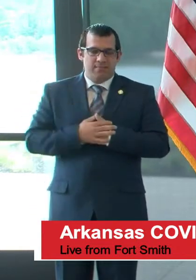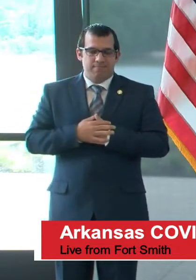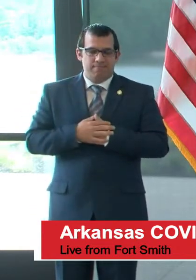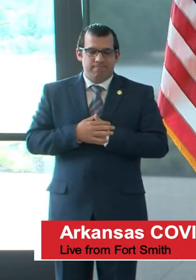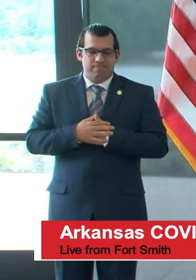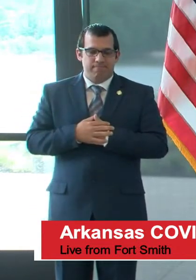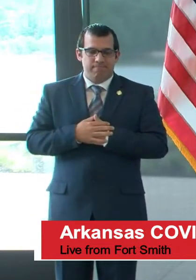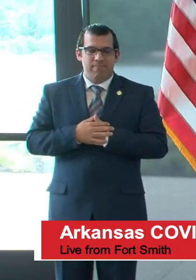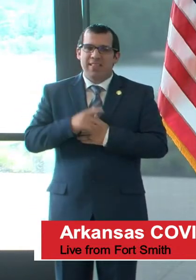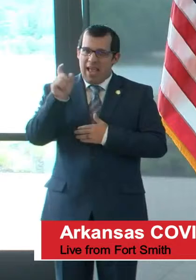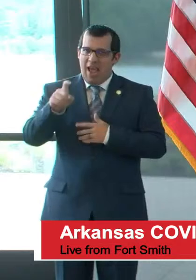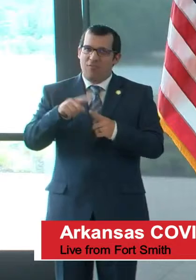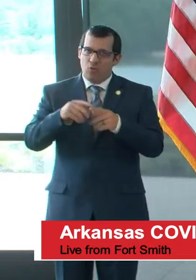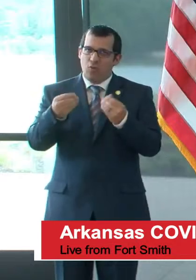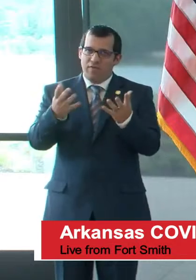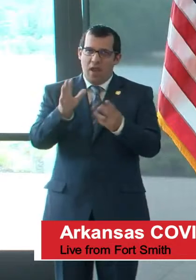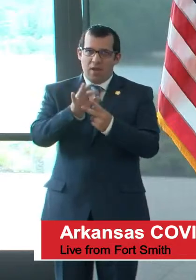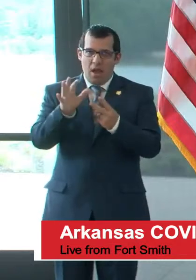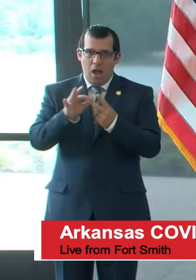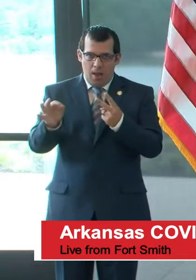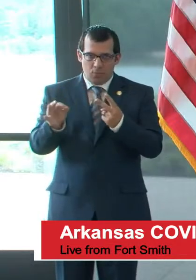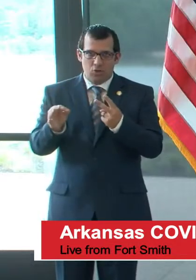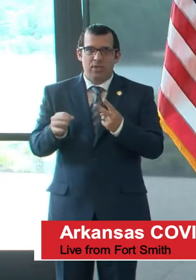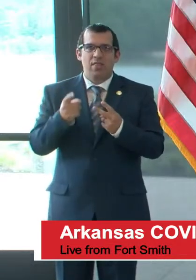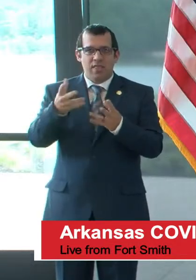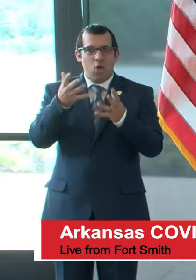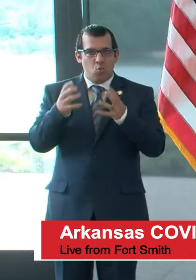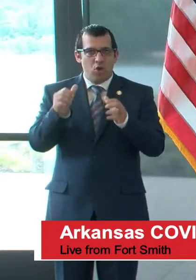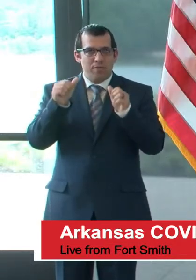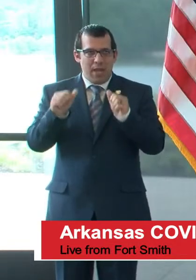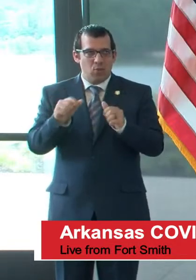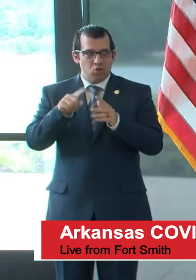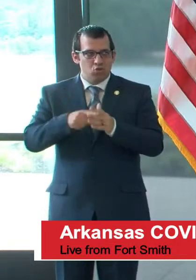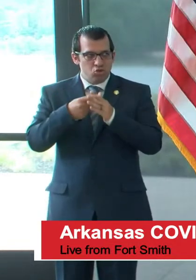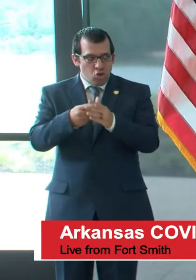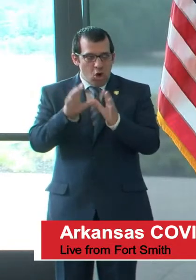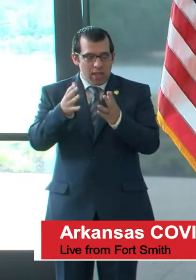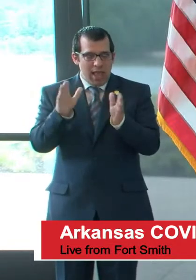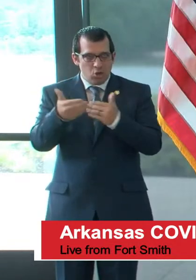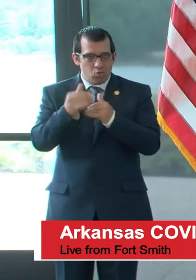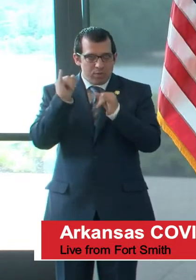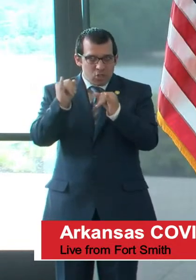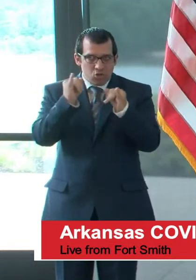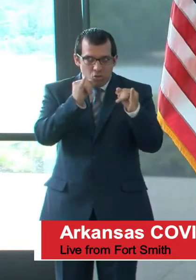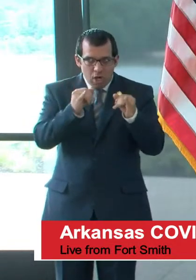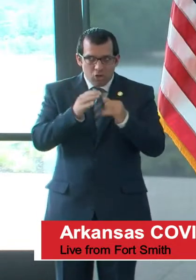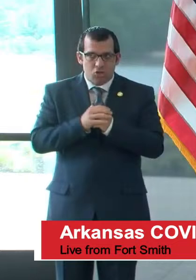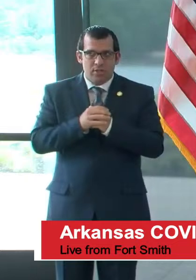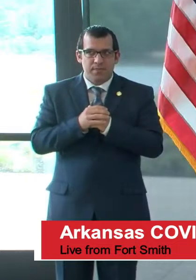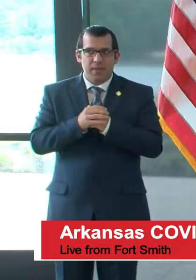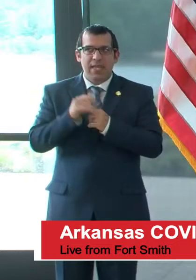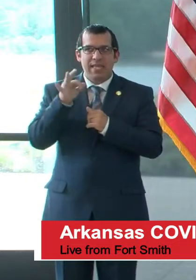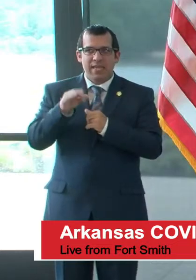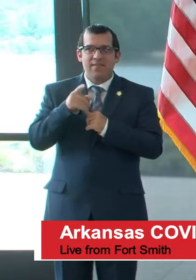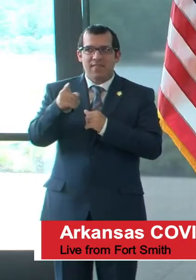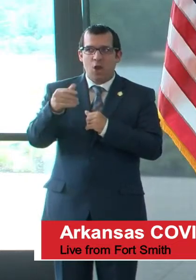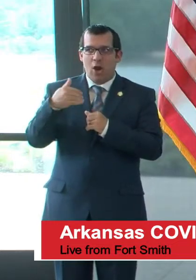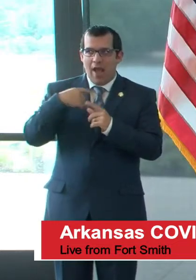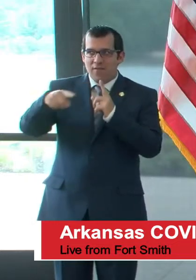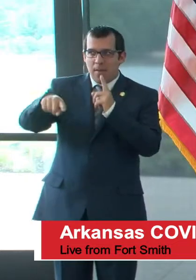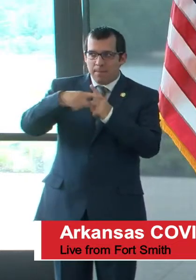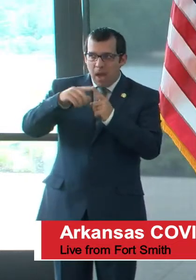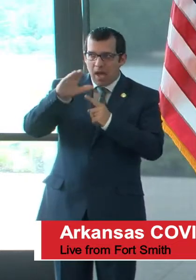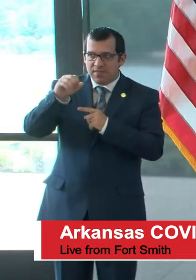and they have to provide options. They want to be able to start classroom instruction, but if there's a